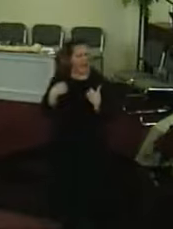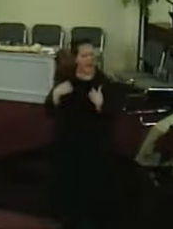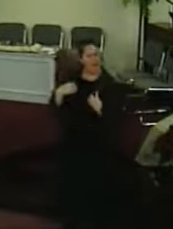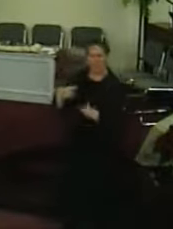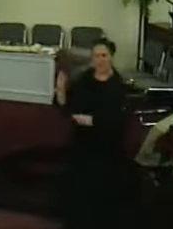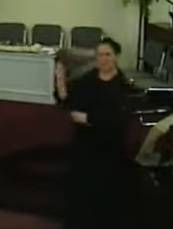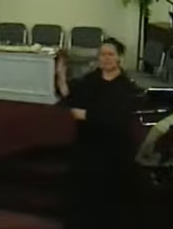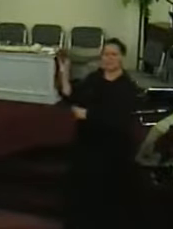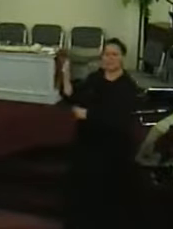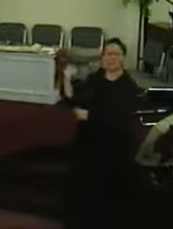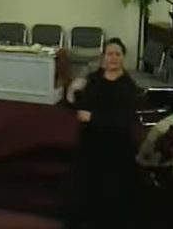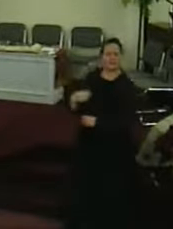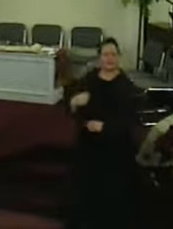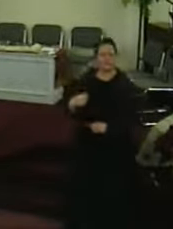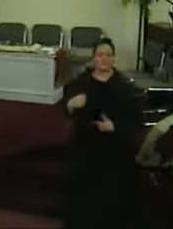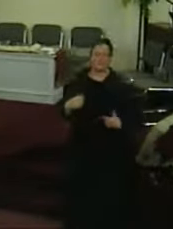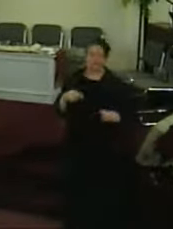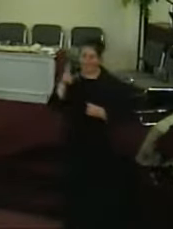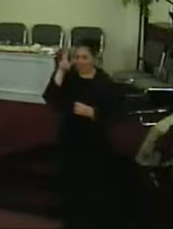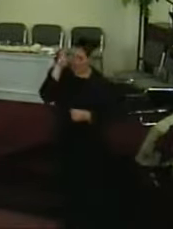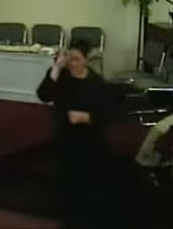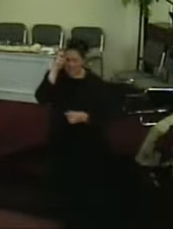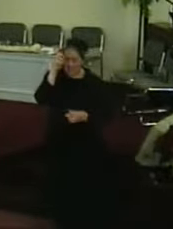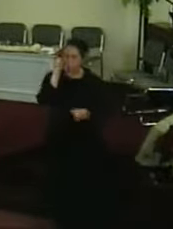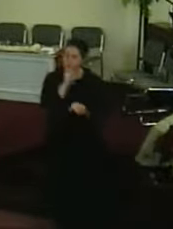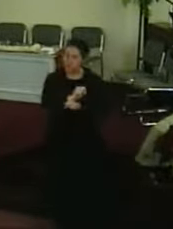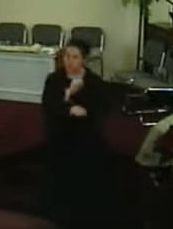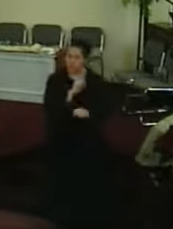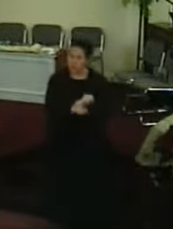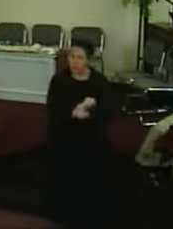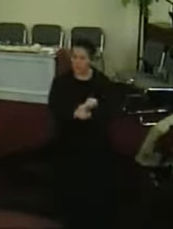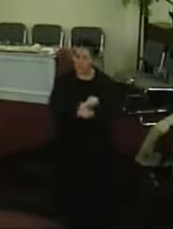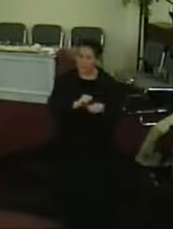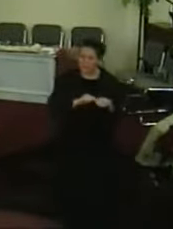devil's job is to keep you looking at the problem.